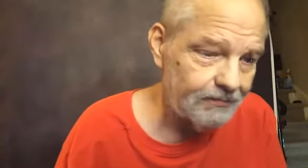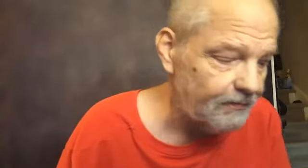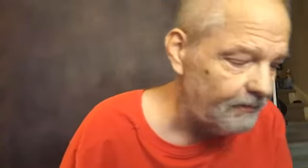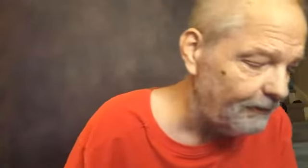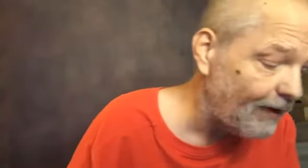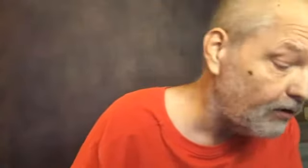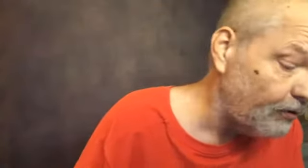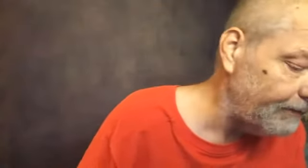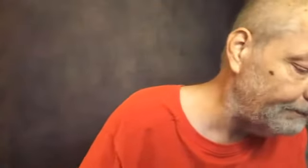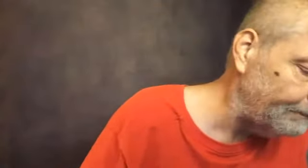frowned upon.